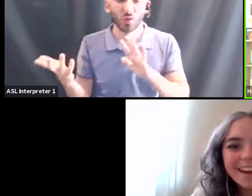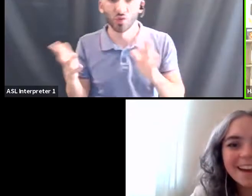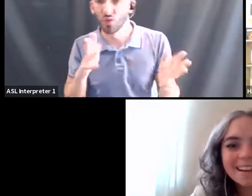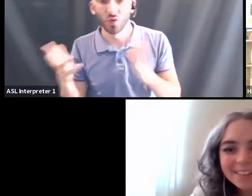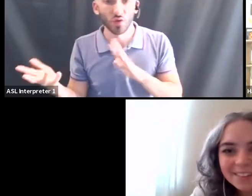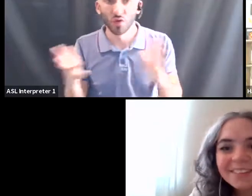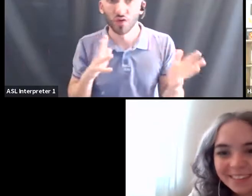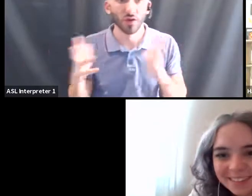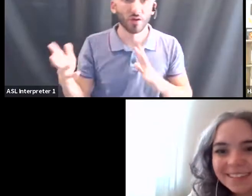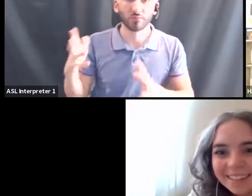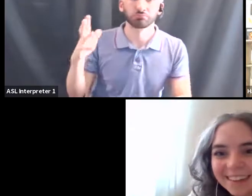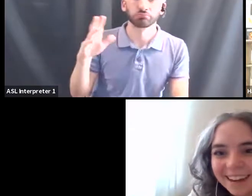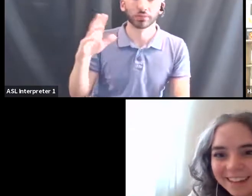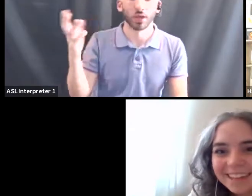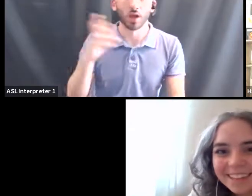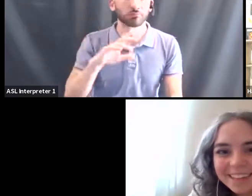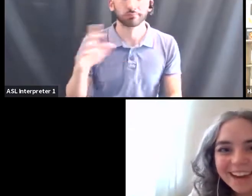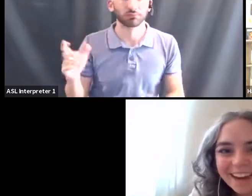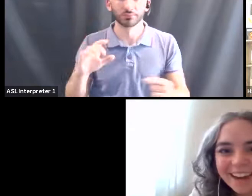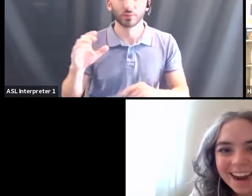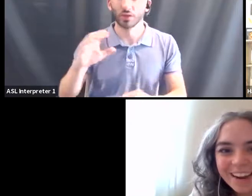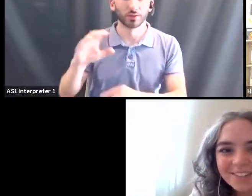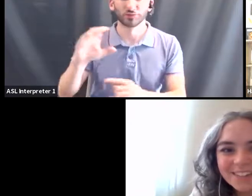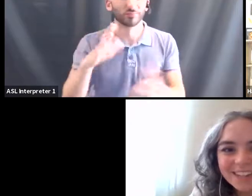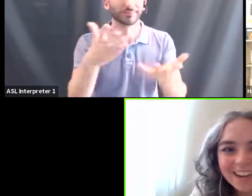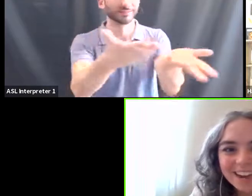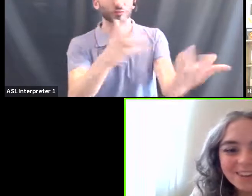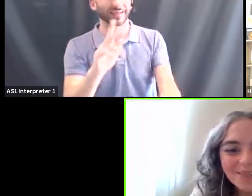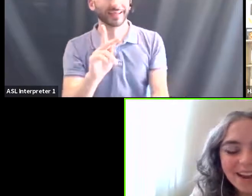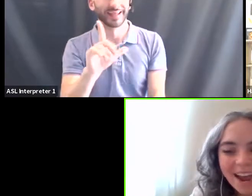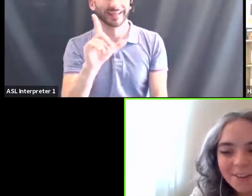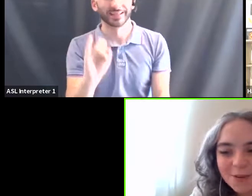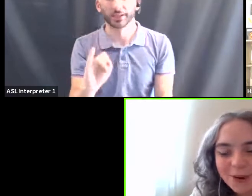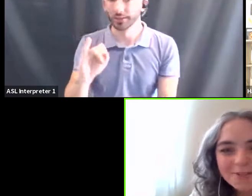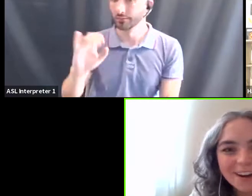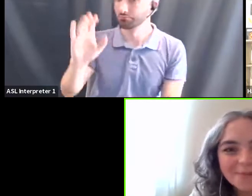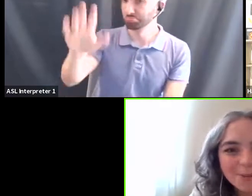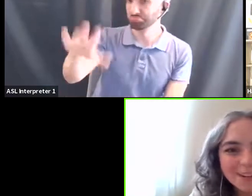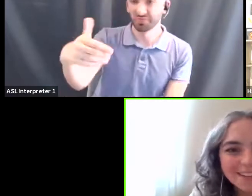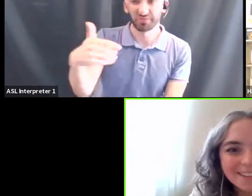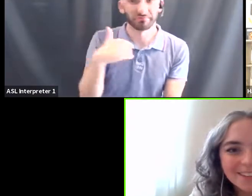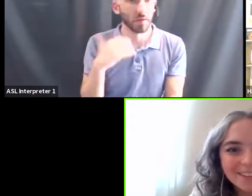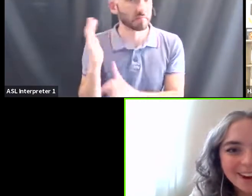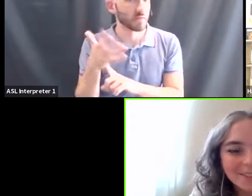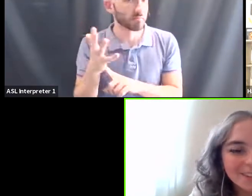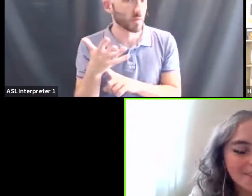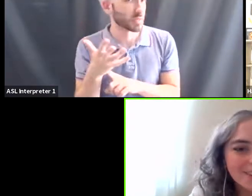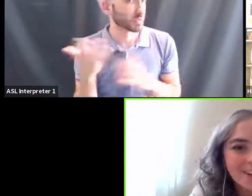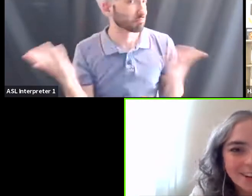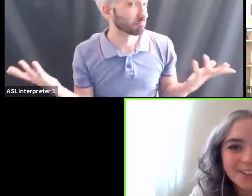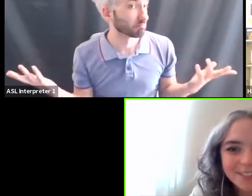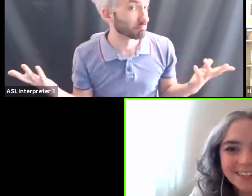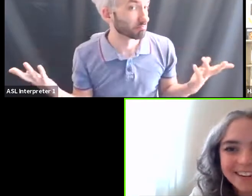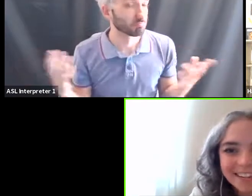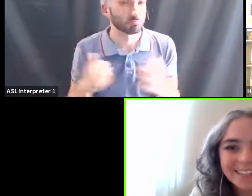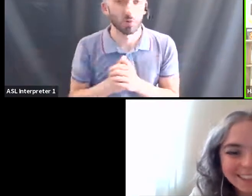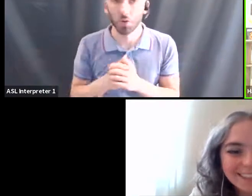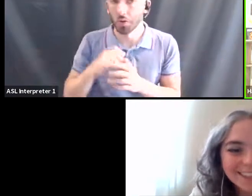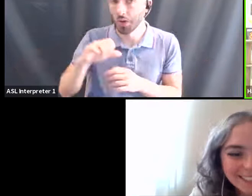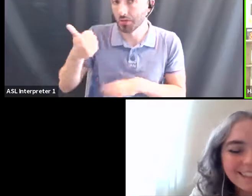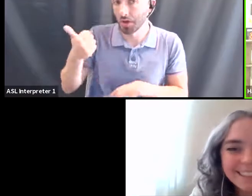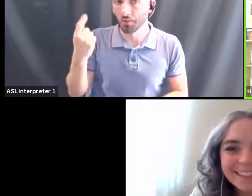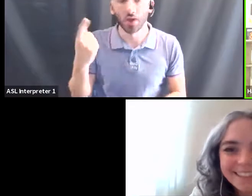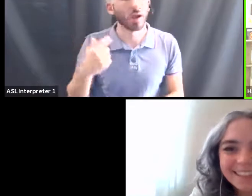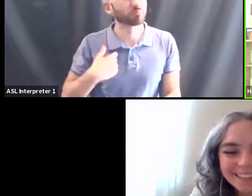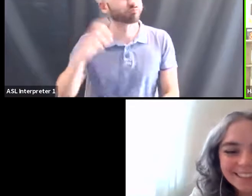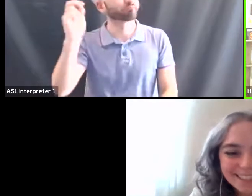I think you're doing great. Oh, yeah. Kaylee, you go. Yeah. I was thinking, Hannah, we have about 5 more minutes, so I would love to hear another one. Yeah. I'll read